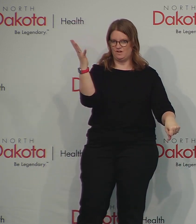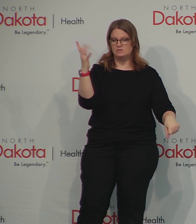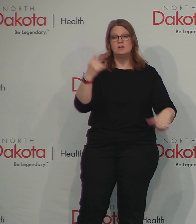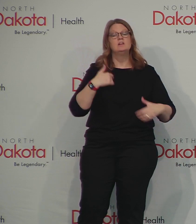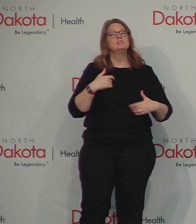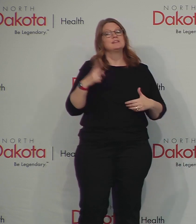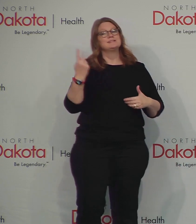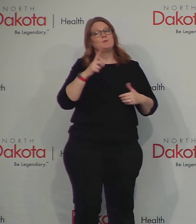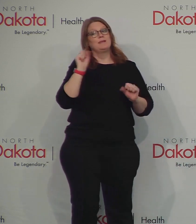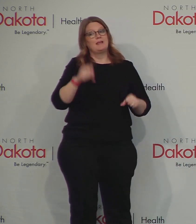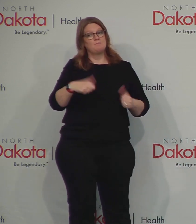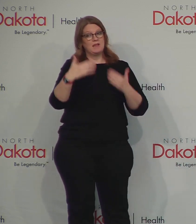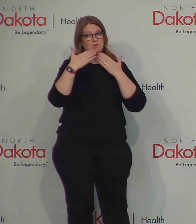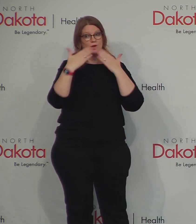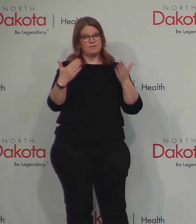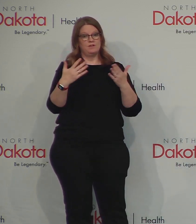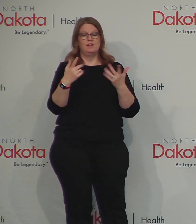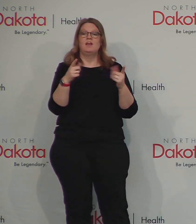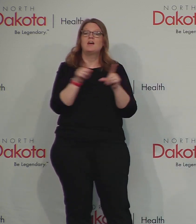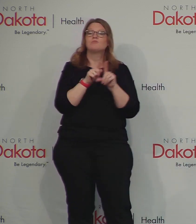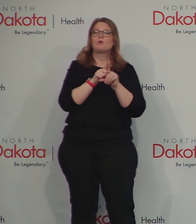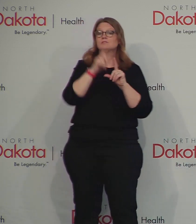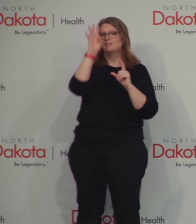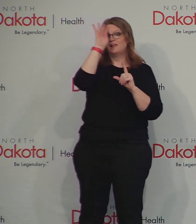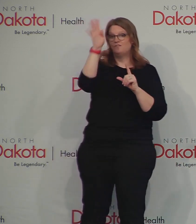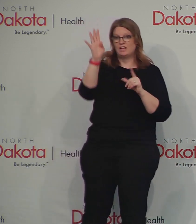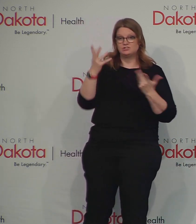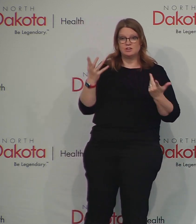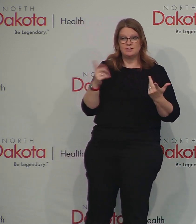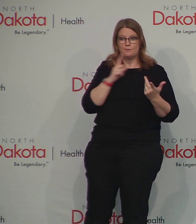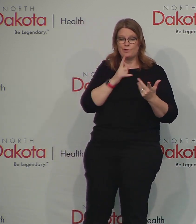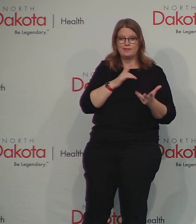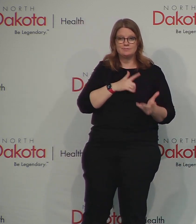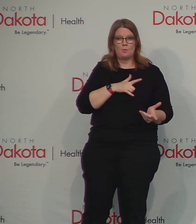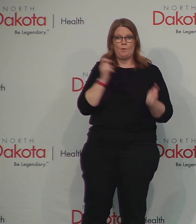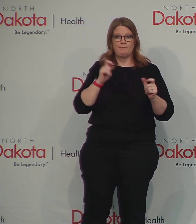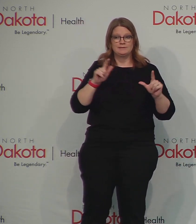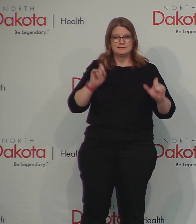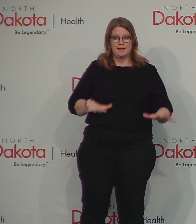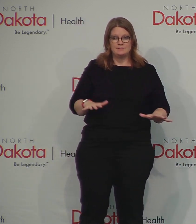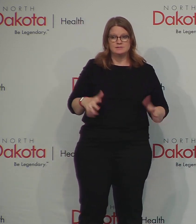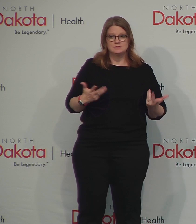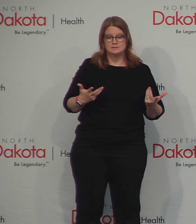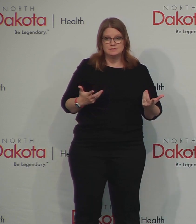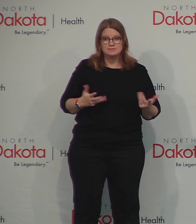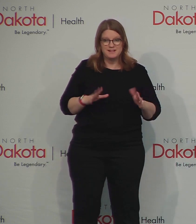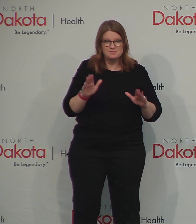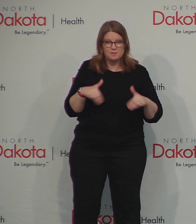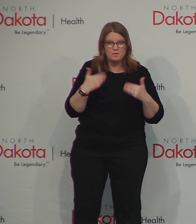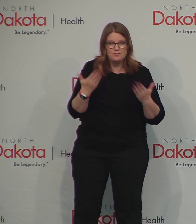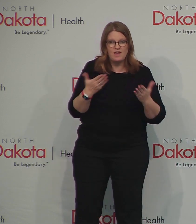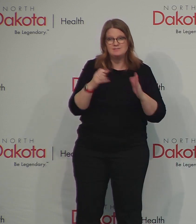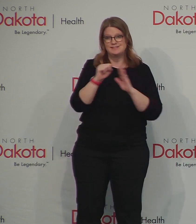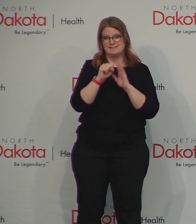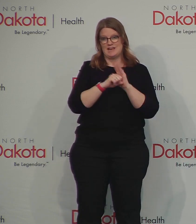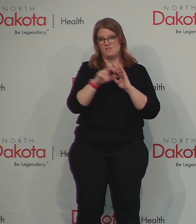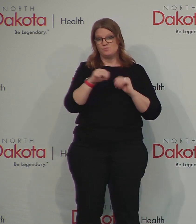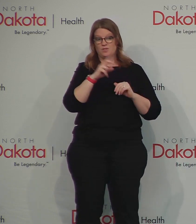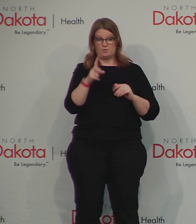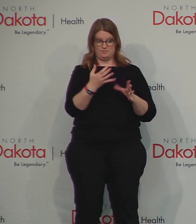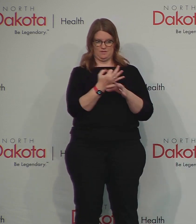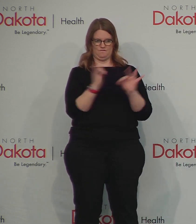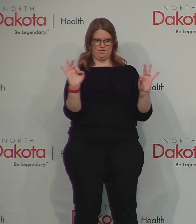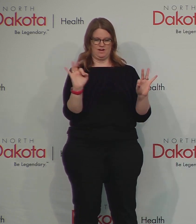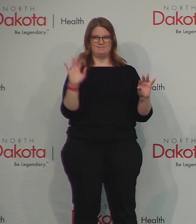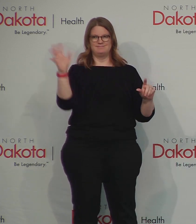grateful for. And again, for the innovation that went into a rapid test that is being provided to the state of North Dakota for free